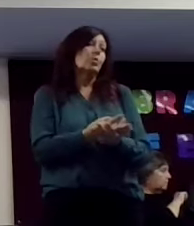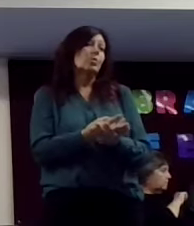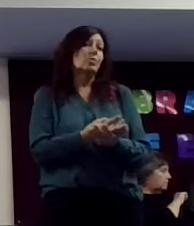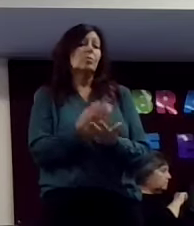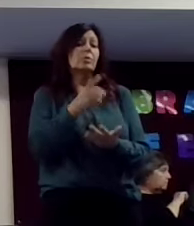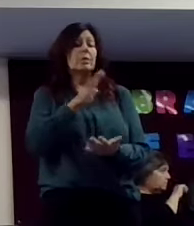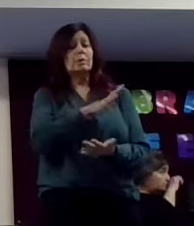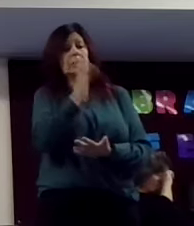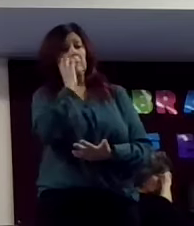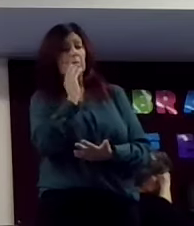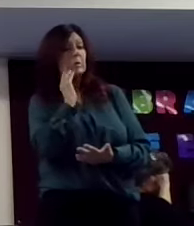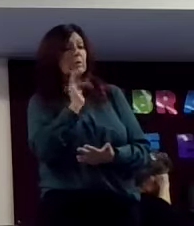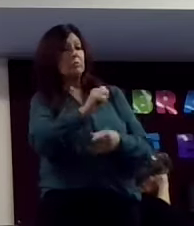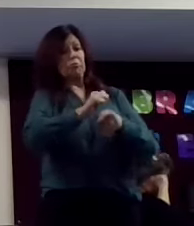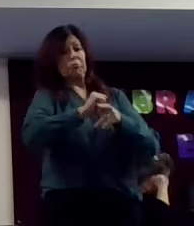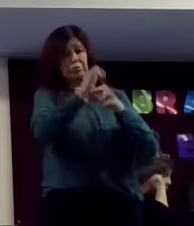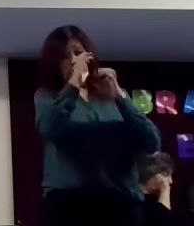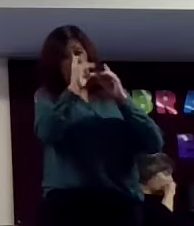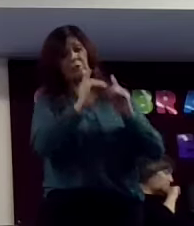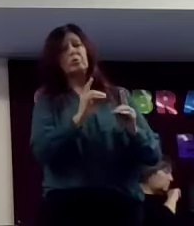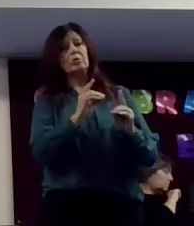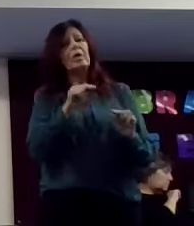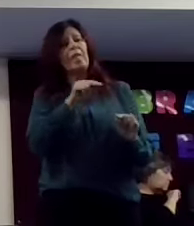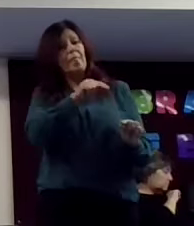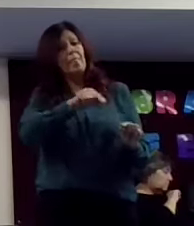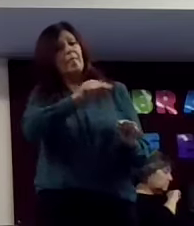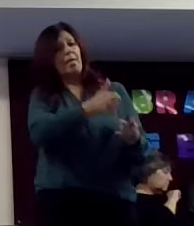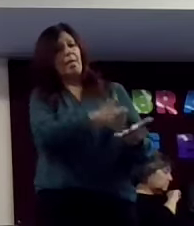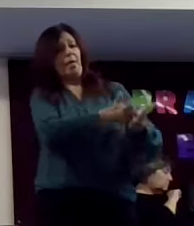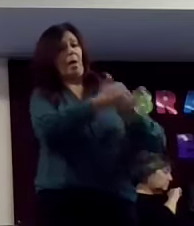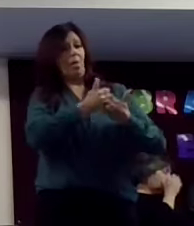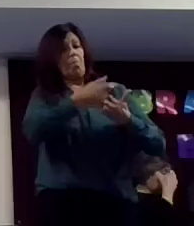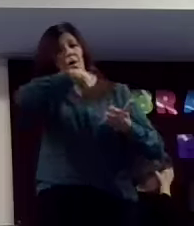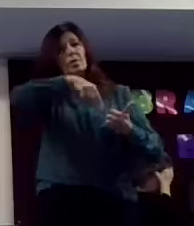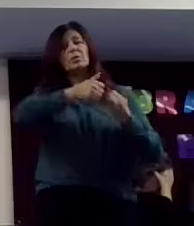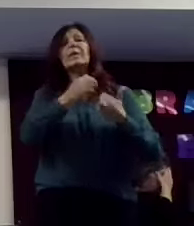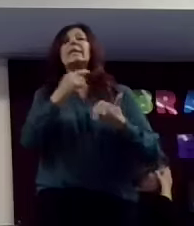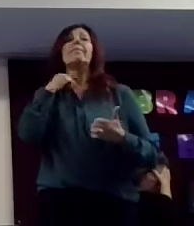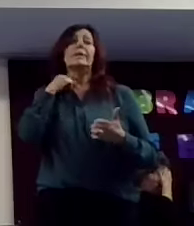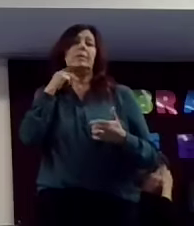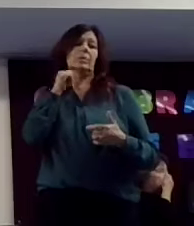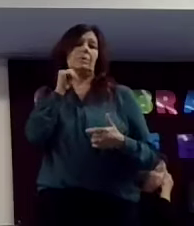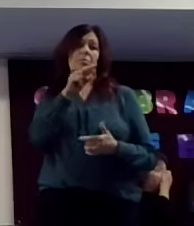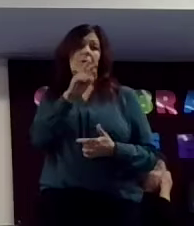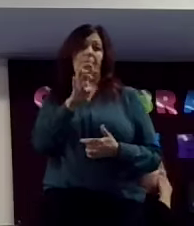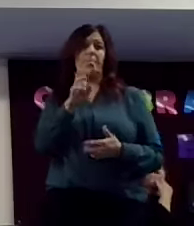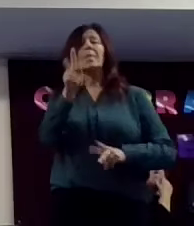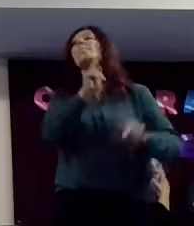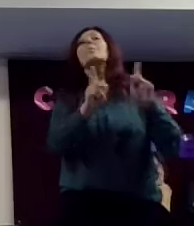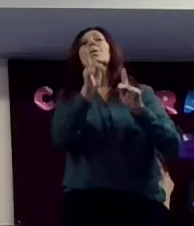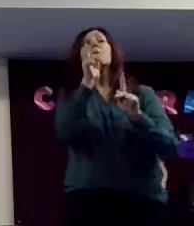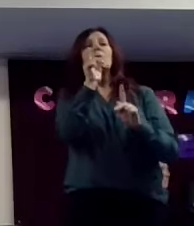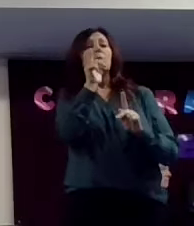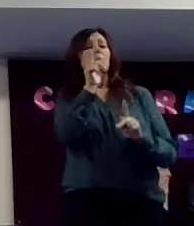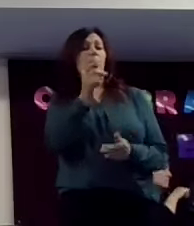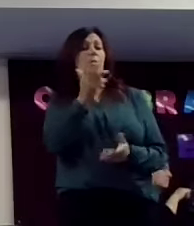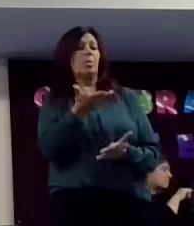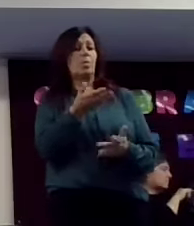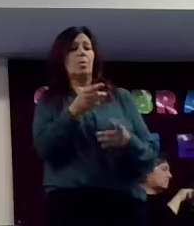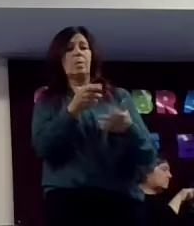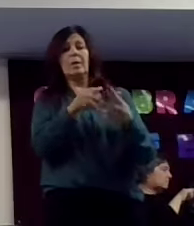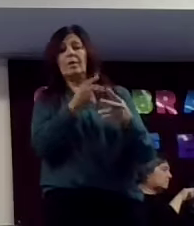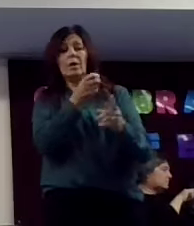by experience and by training and education. And they help us with the victims of crime, the people that have been,